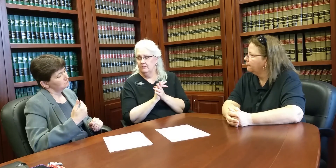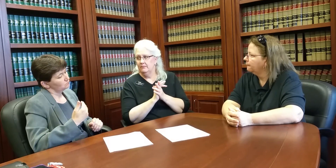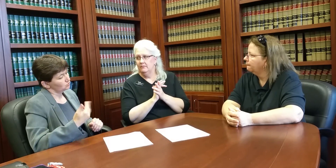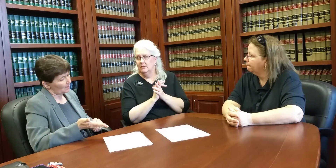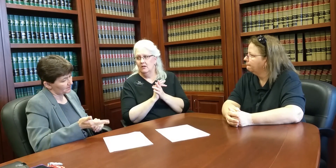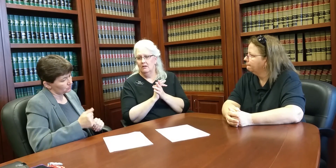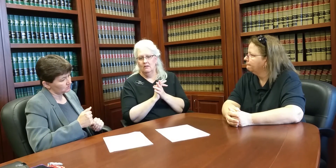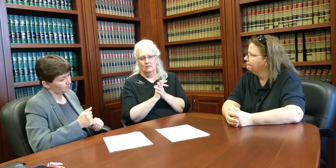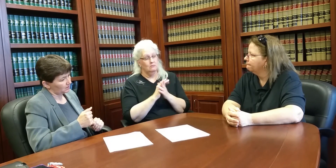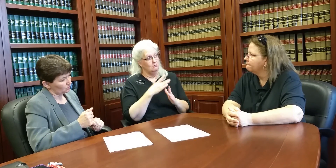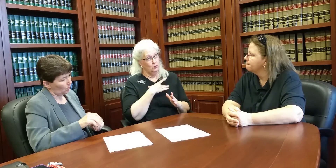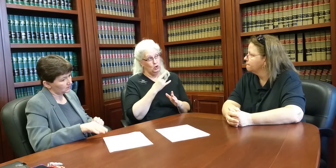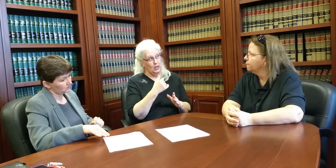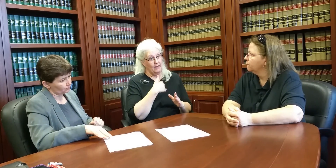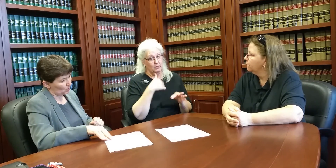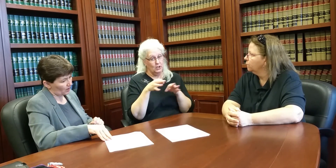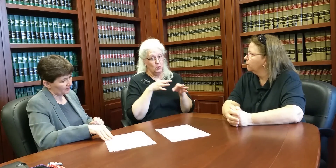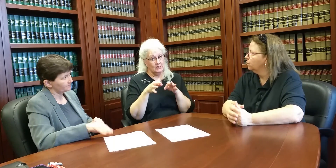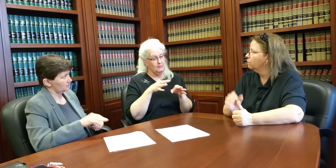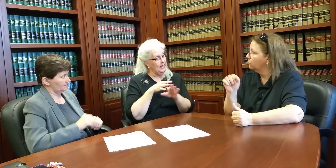Would you like me to explain what is required as far as BRI?